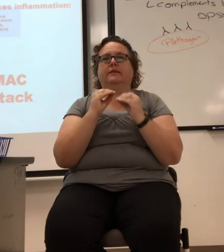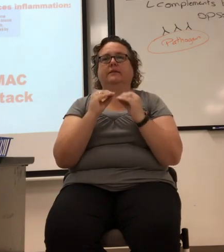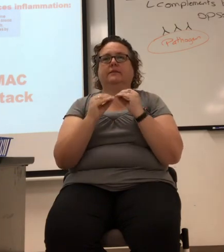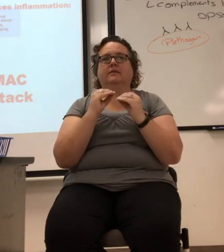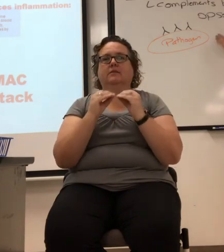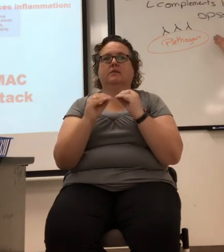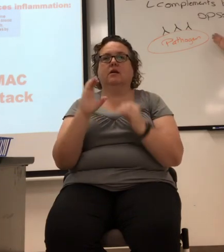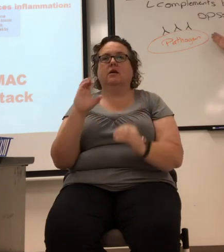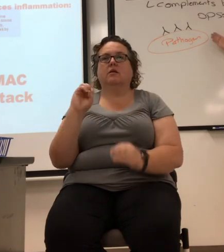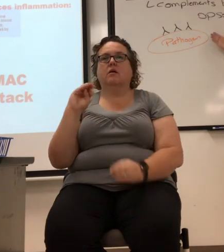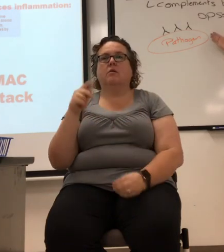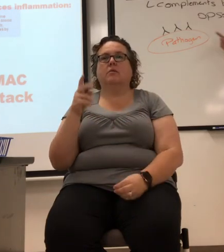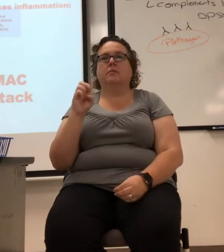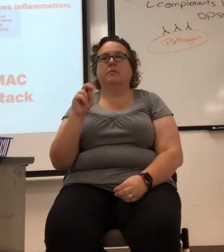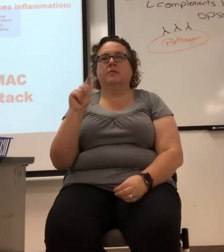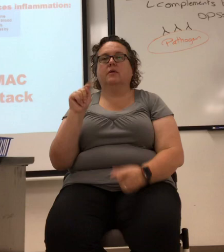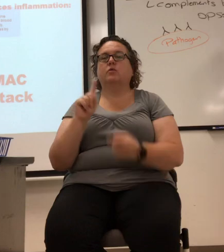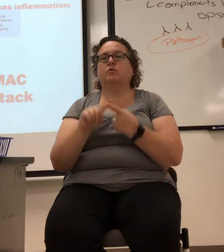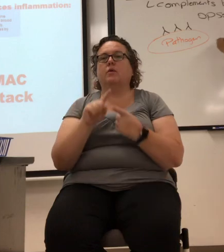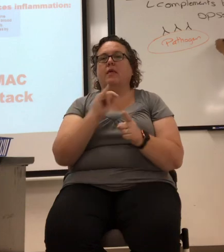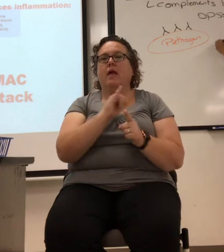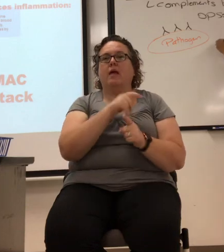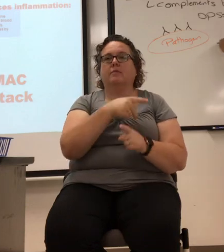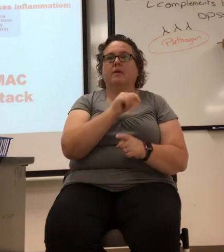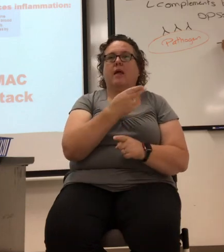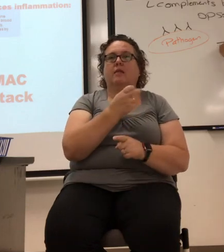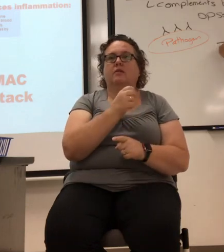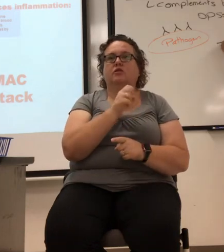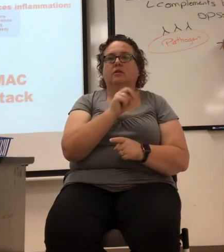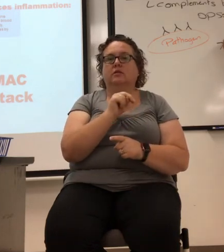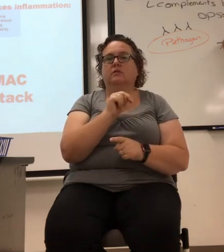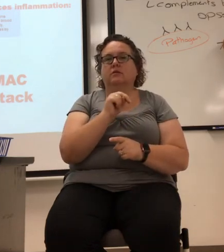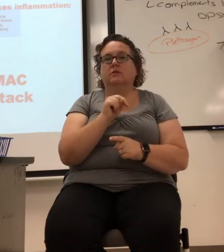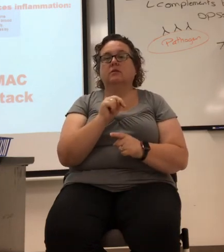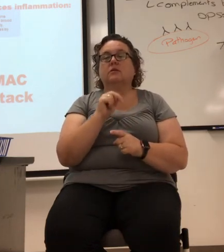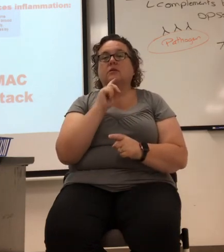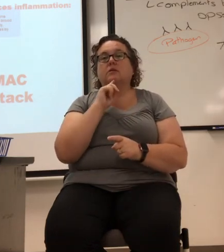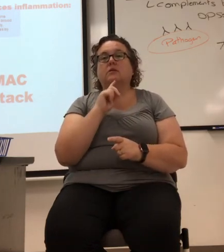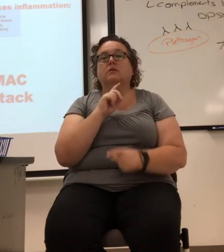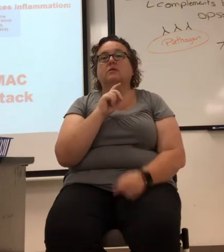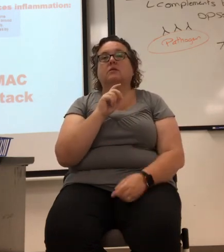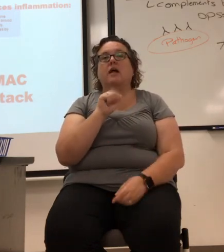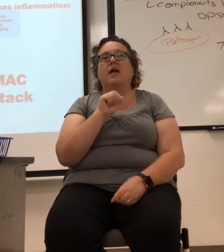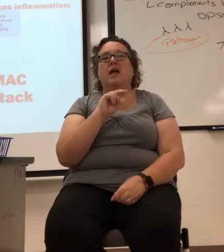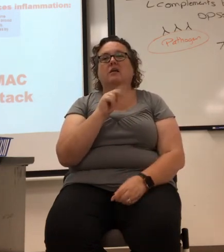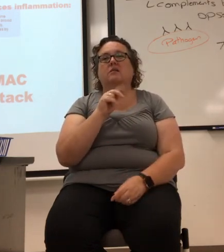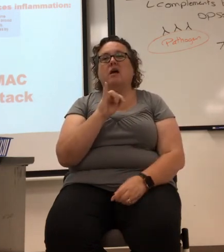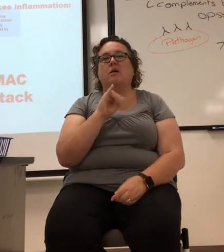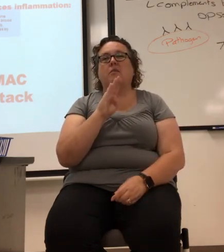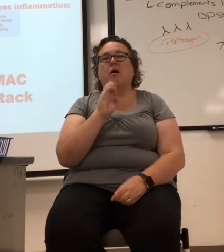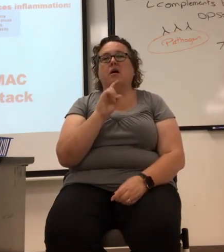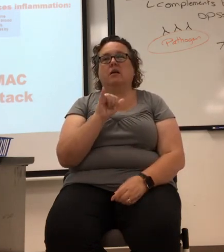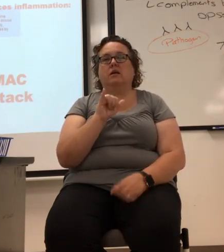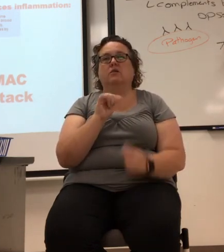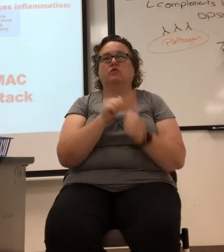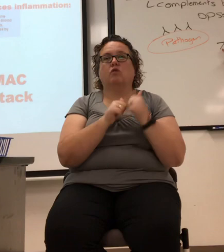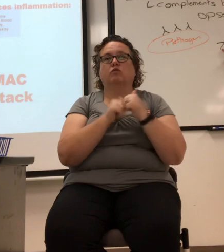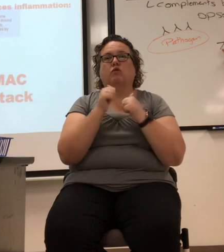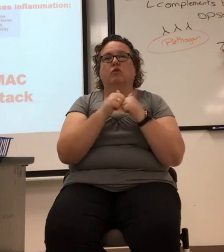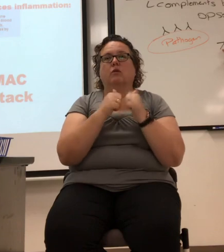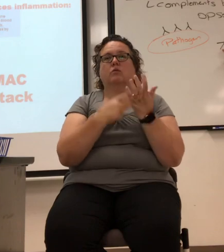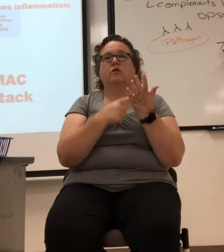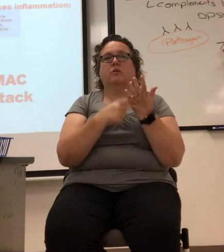complement to the pathogen. So antibody structure, I'll talk about it very simply.